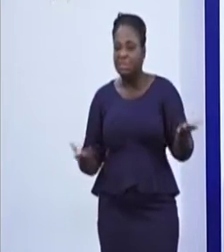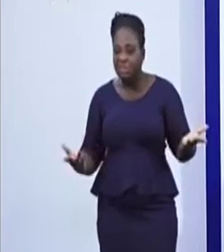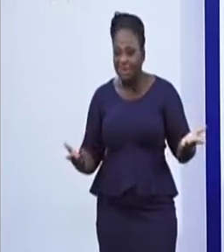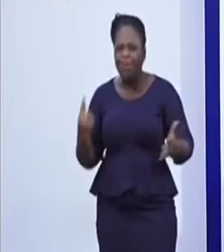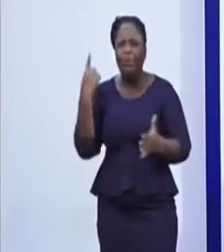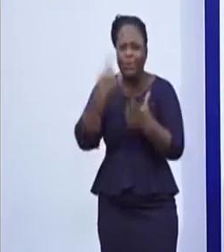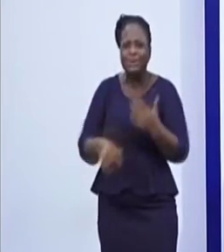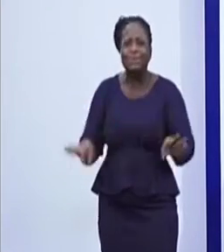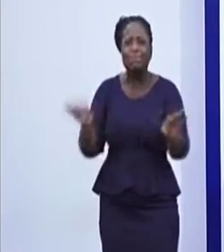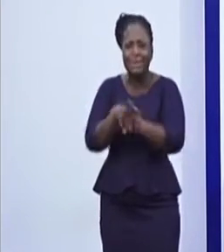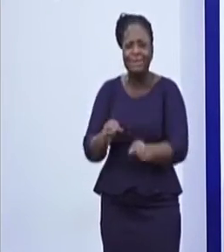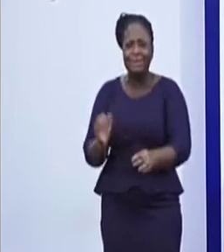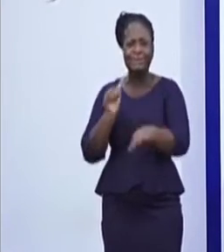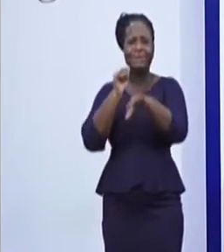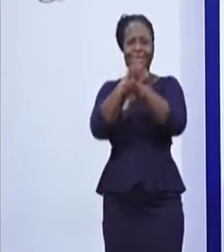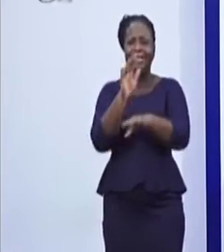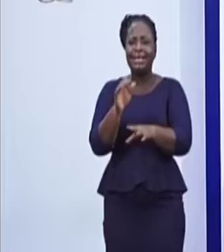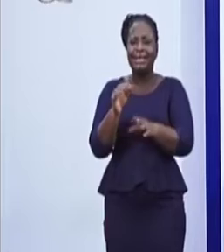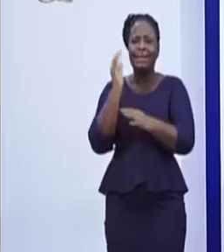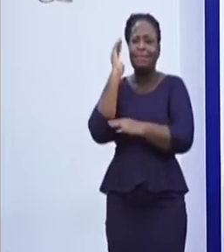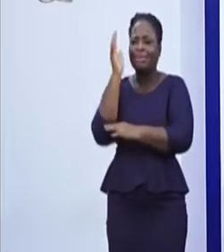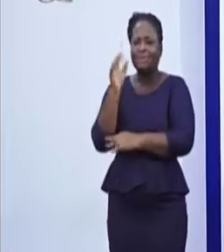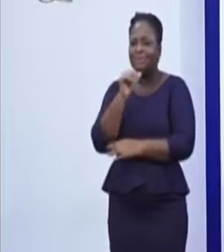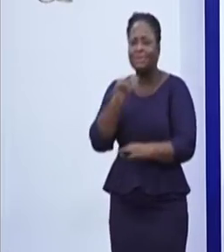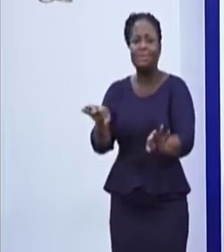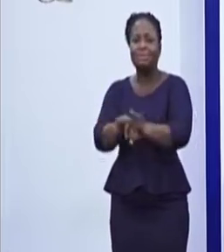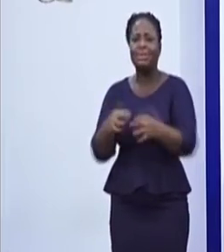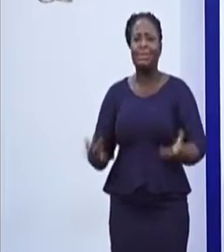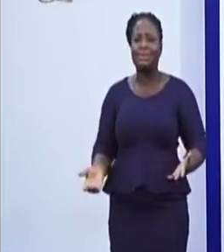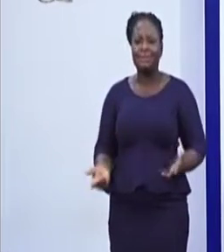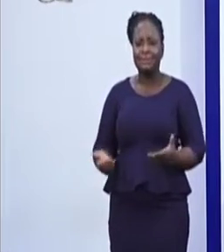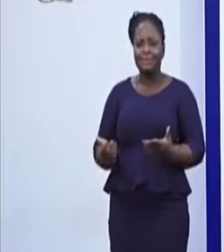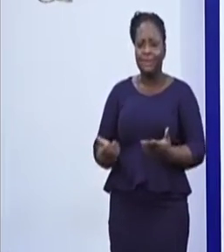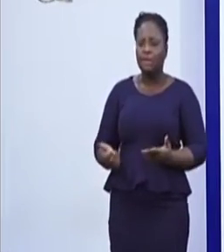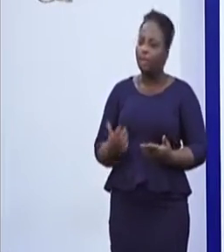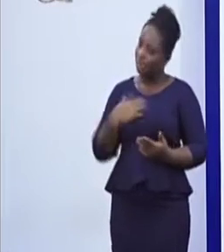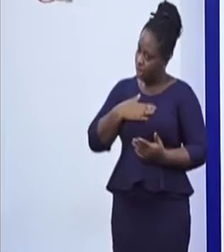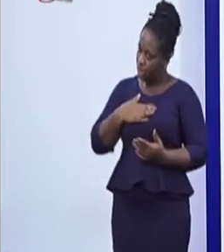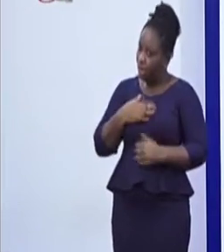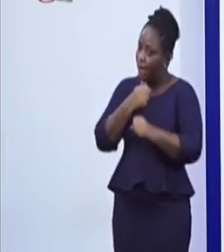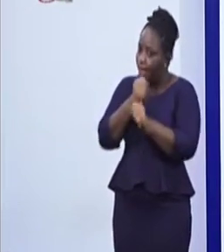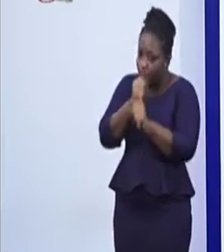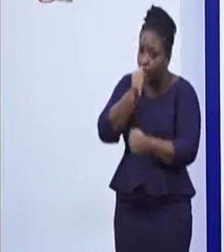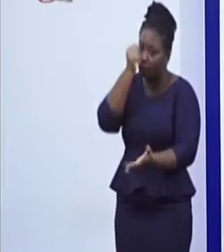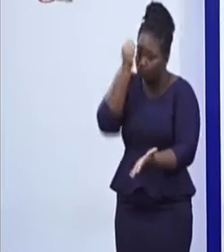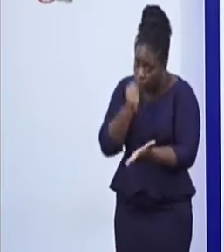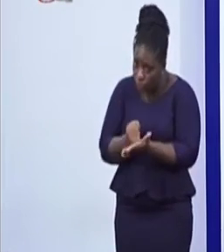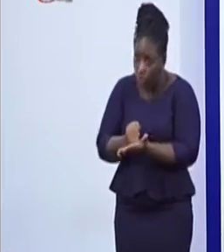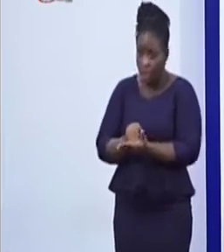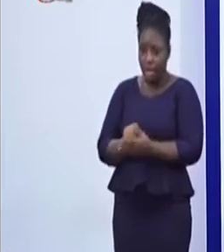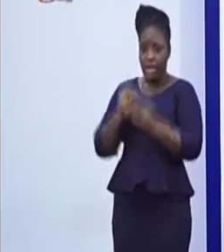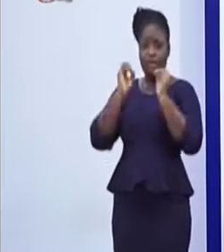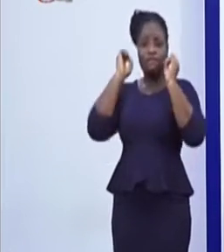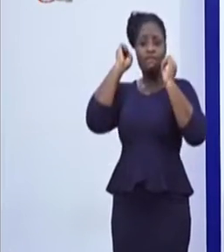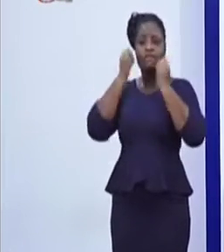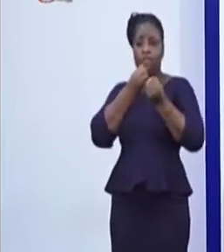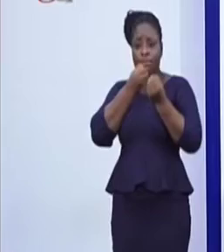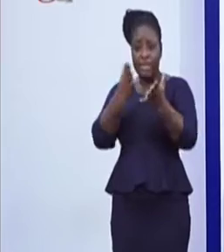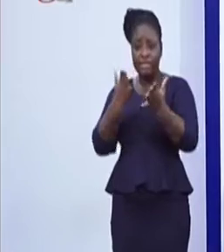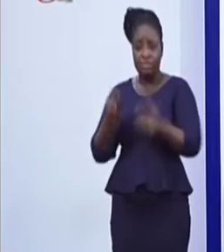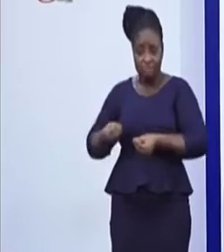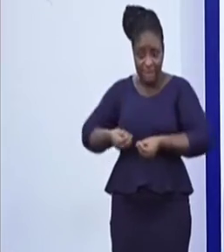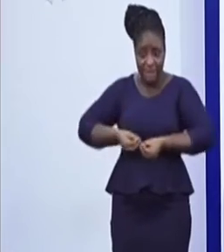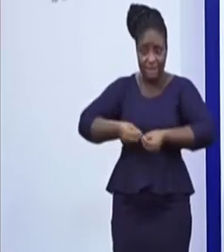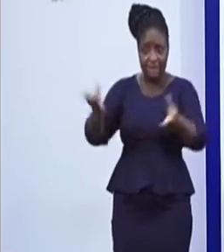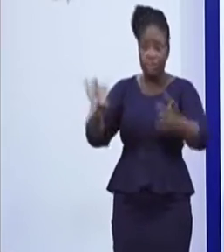essence? What you want to do is to make sure that the information you are sharing is true,